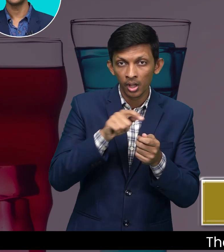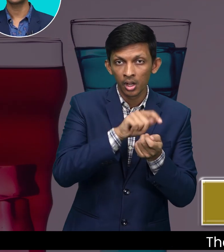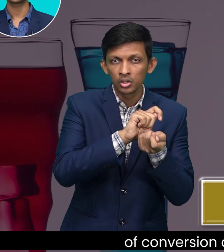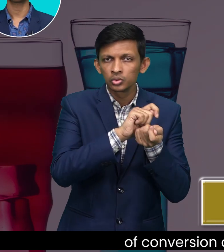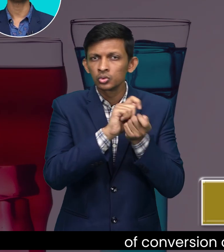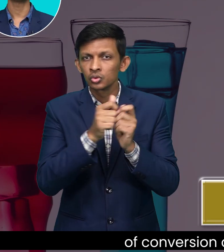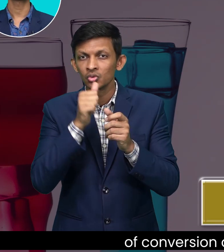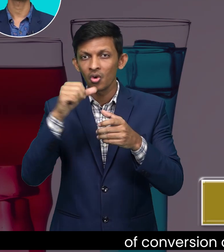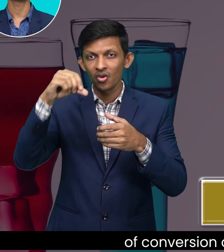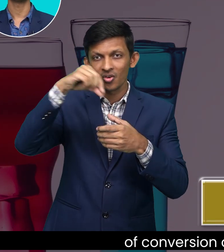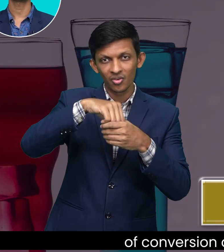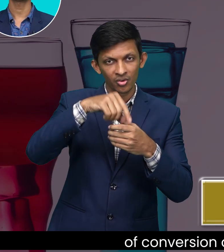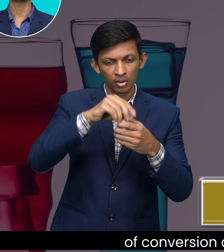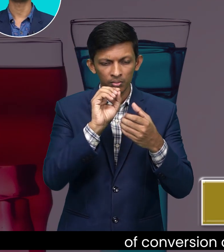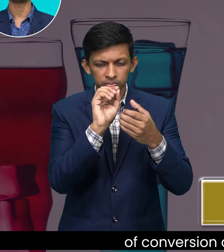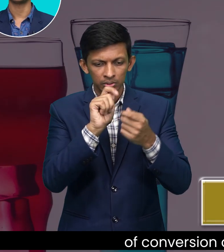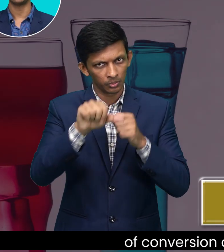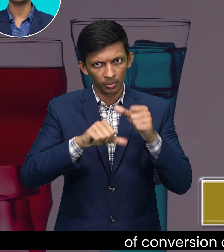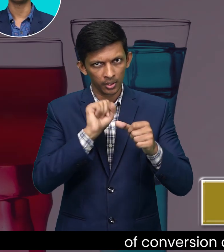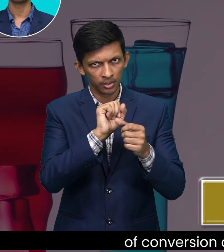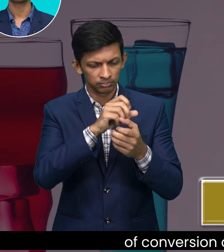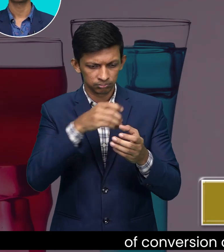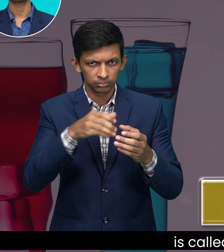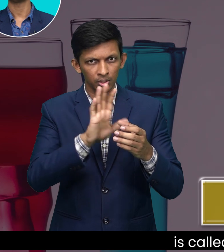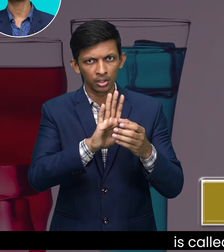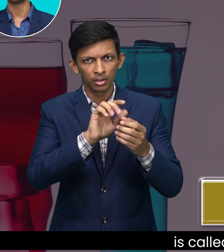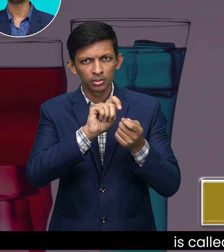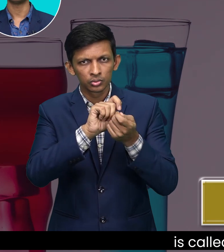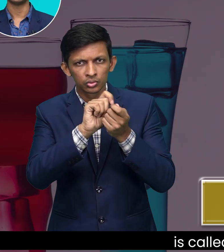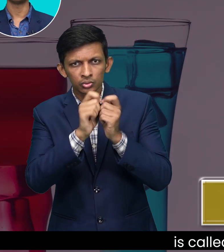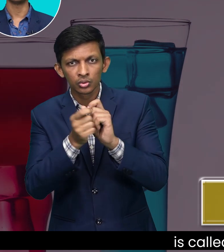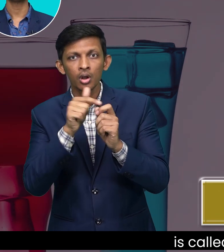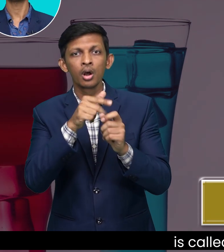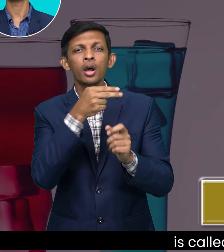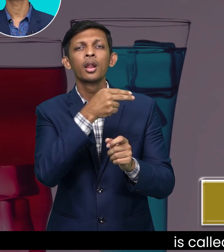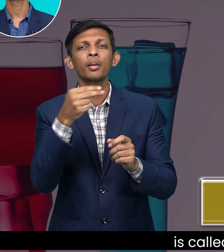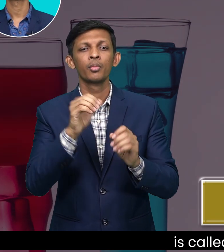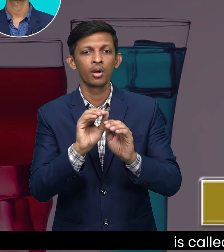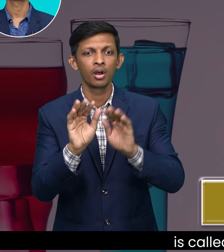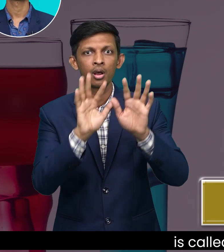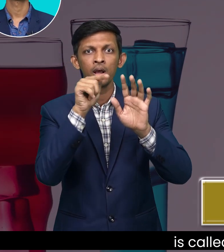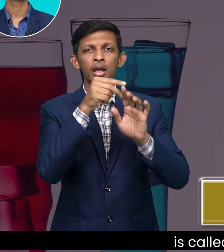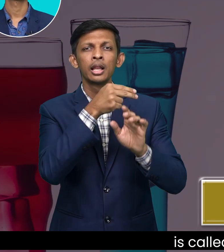The process of conversion of water into its vapor is called evaporation.